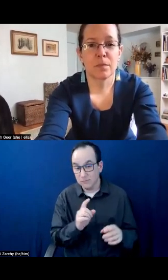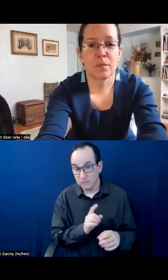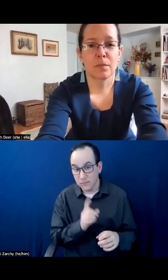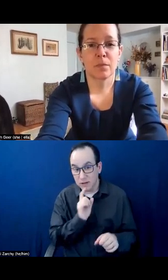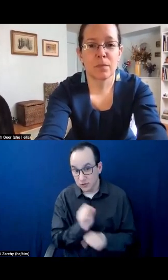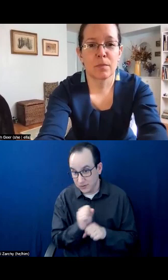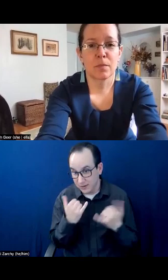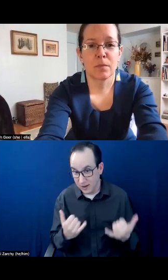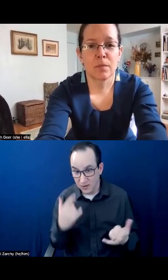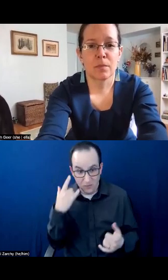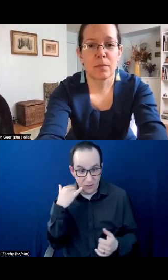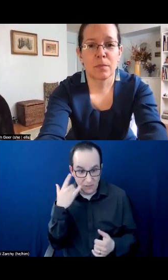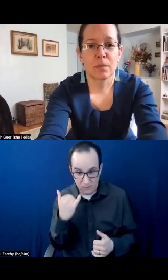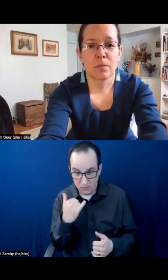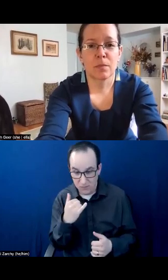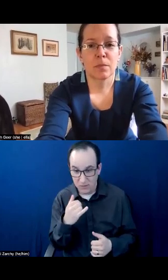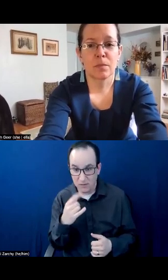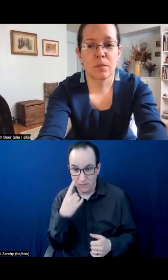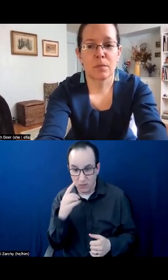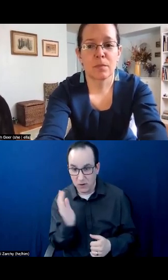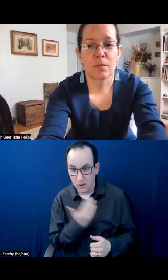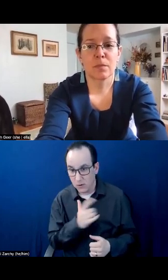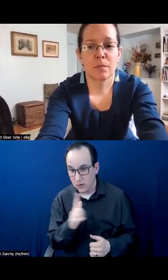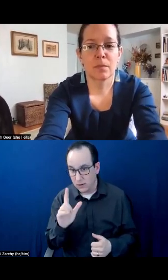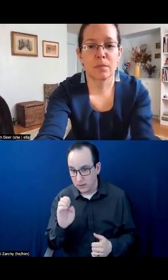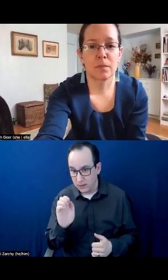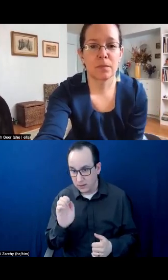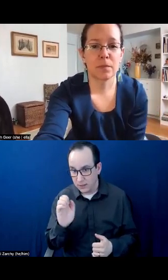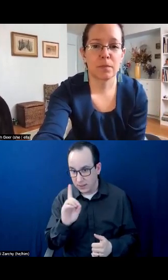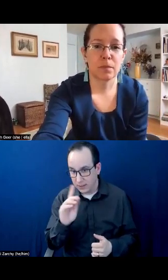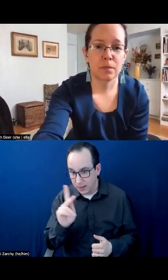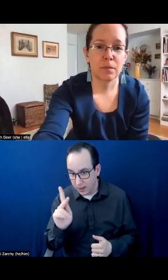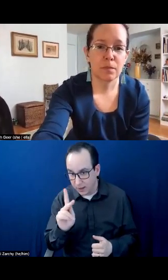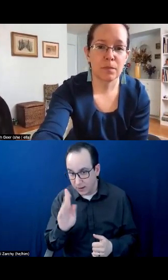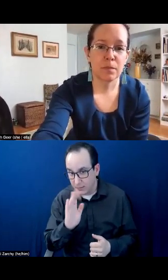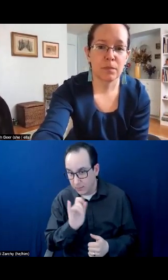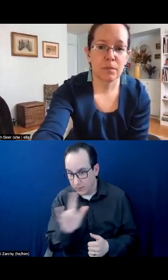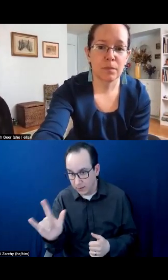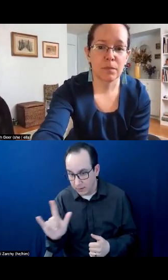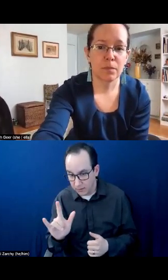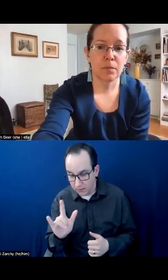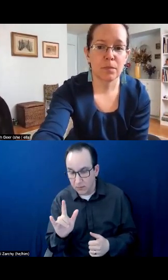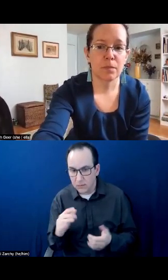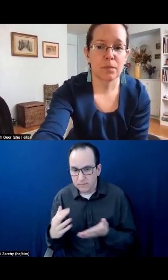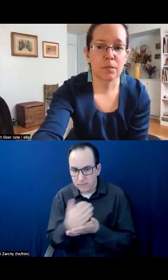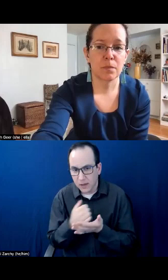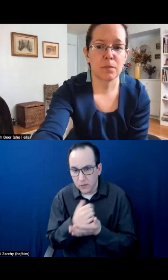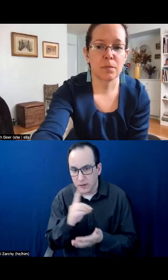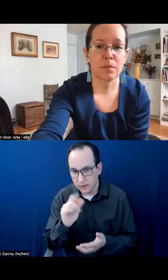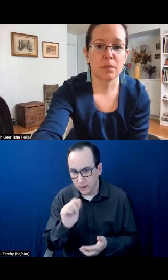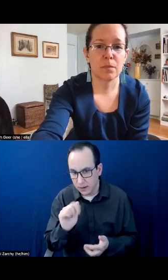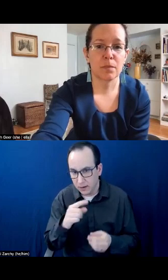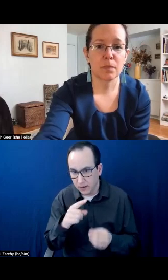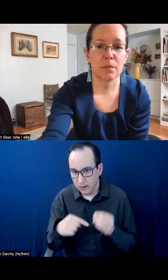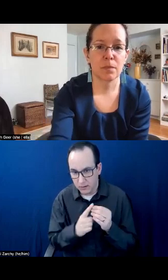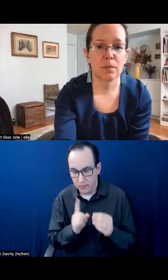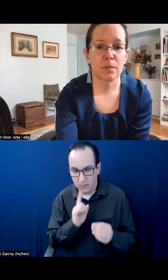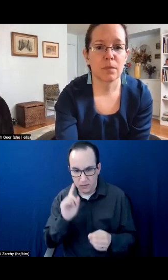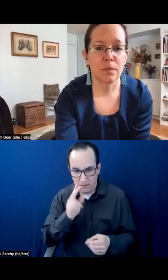For this one, actually now in California, with our Lead K bill,